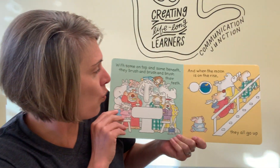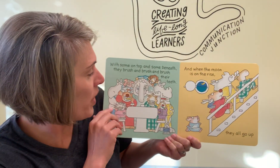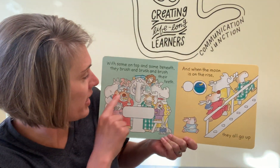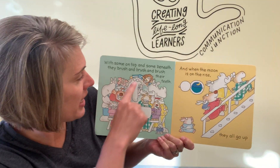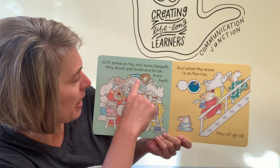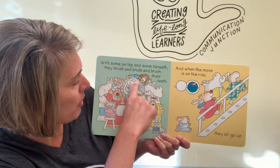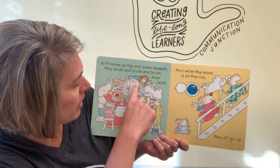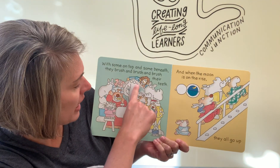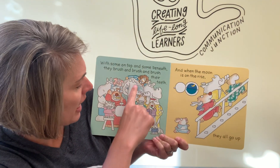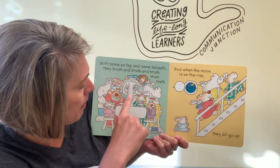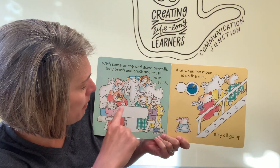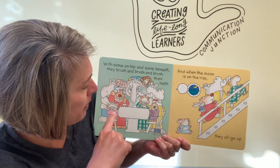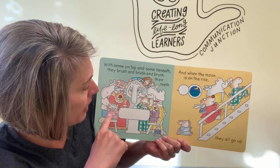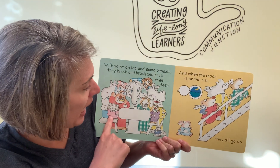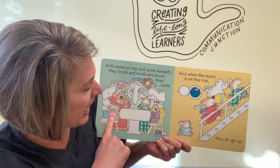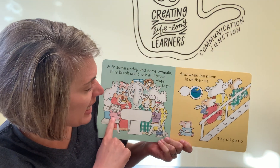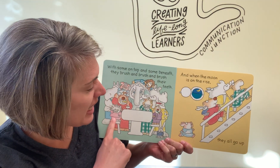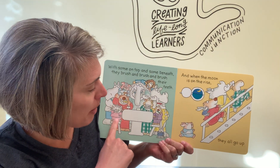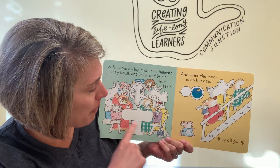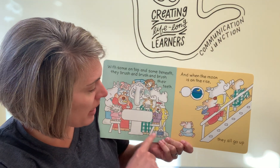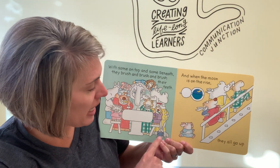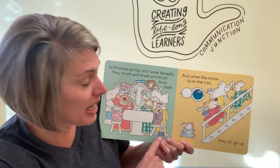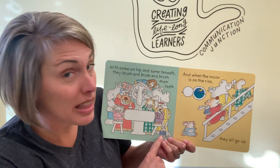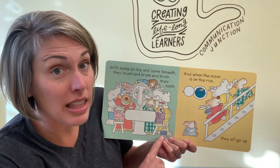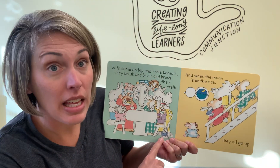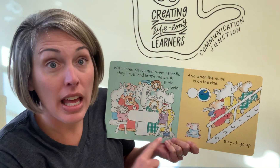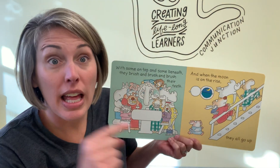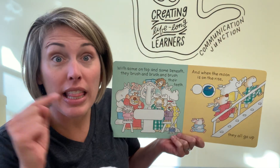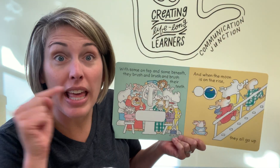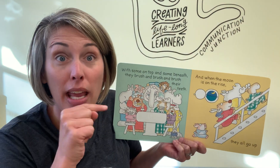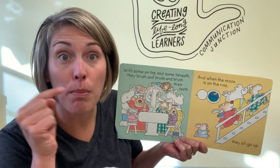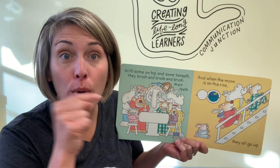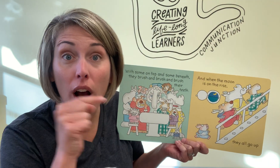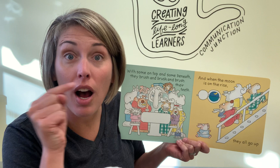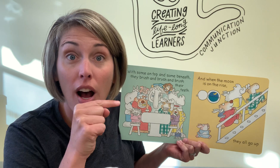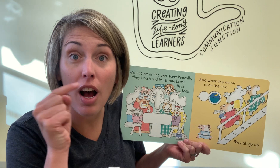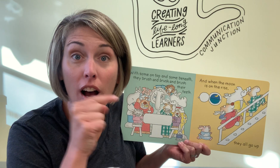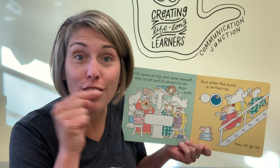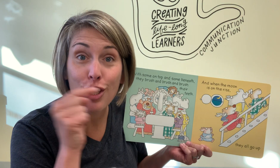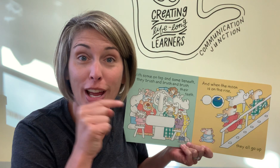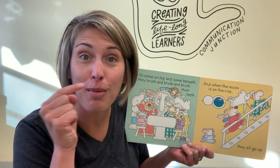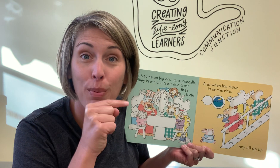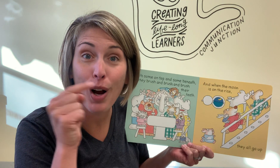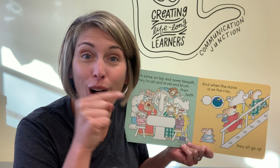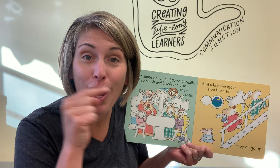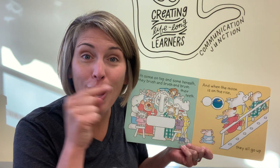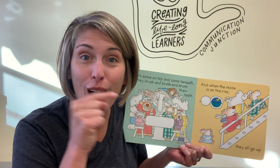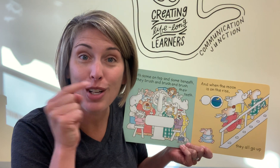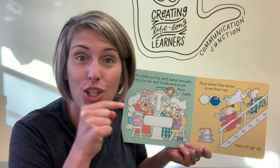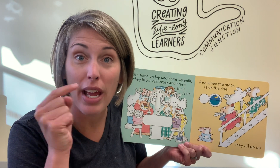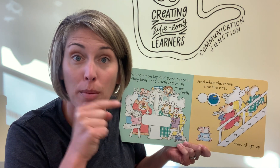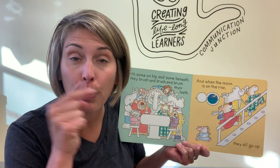with some on top and some beneath. They brush and brush and